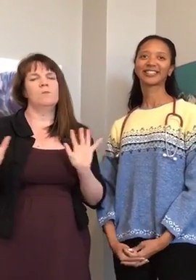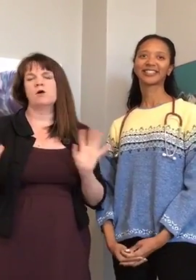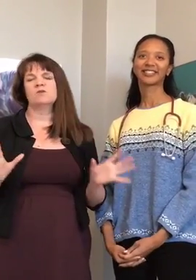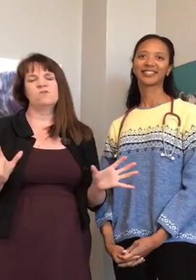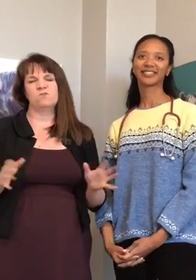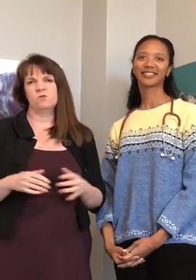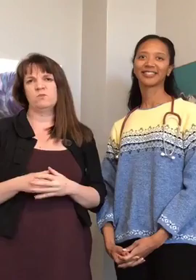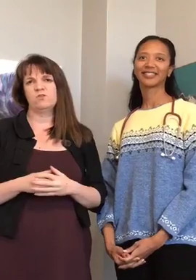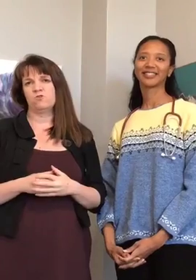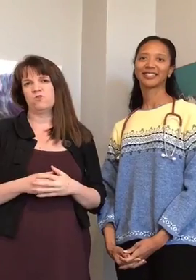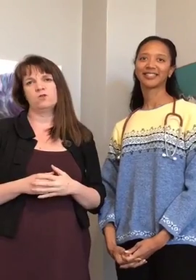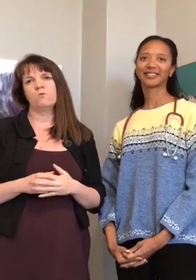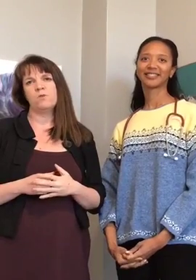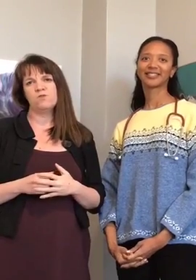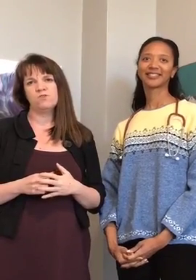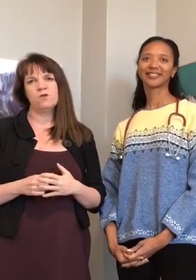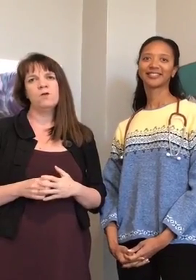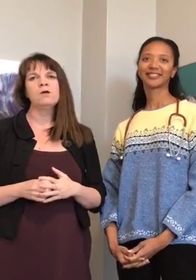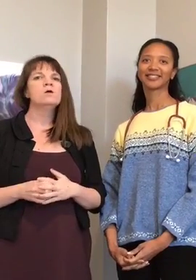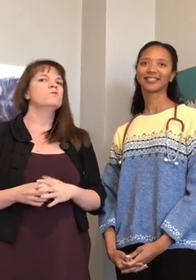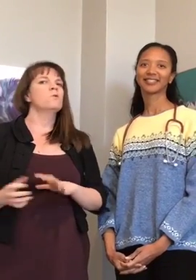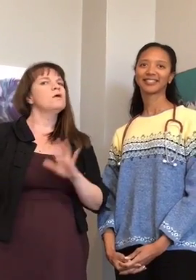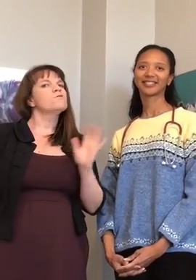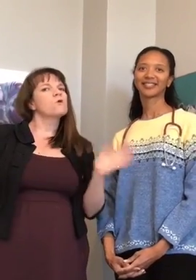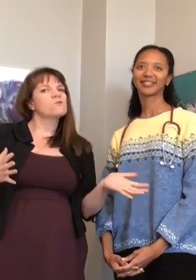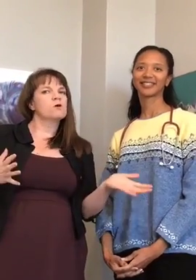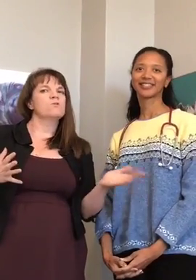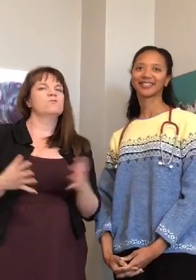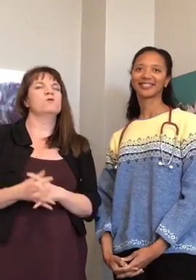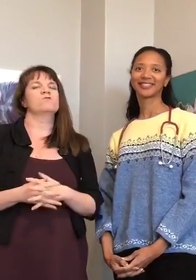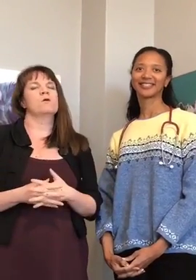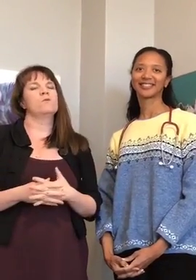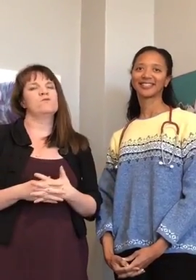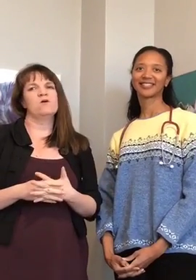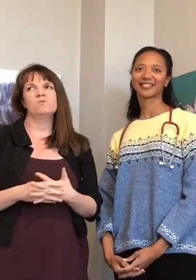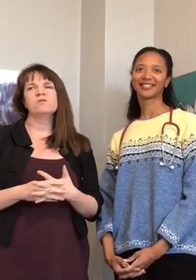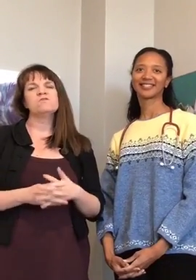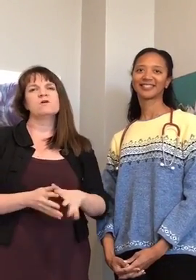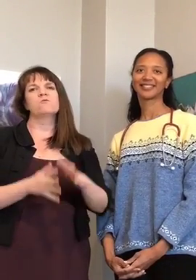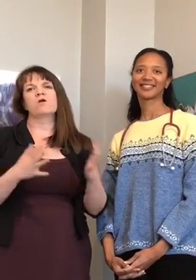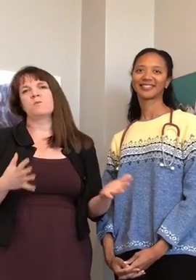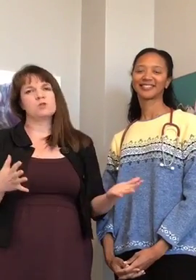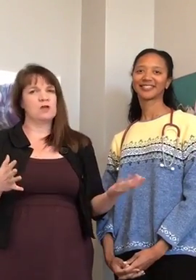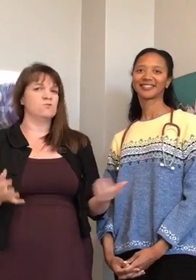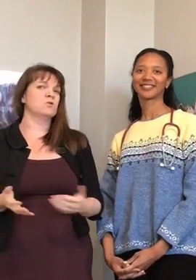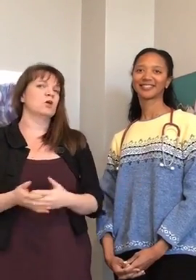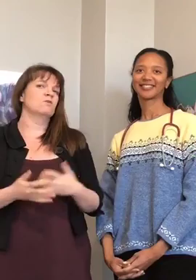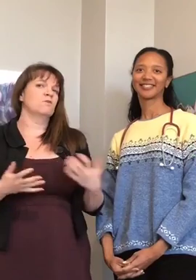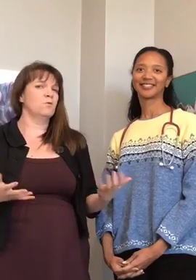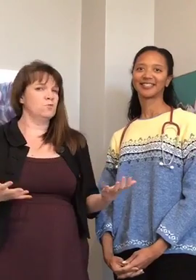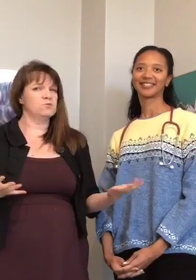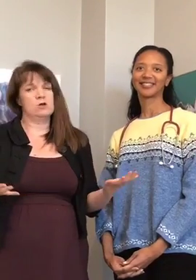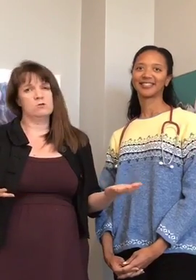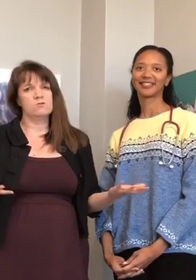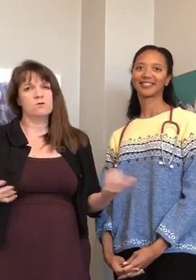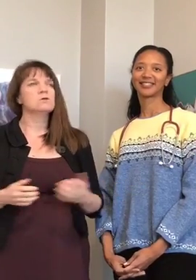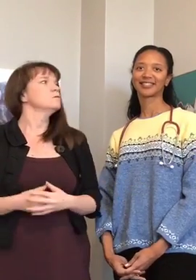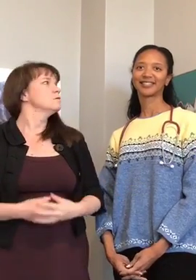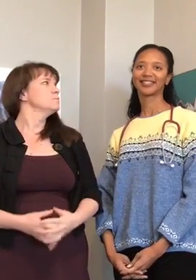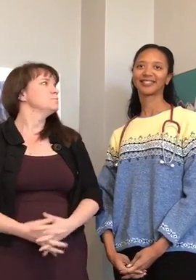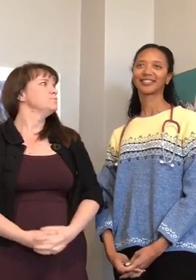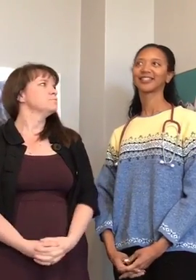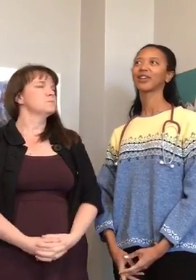the heart disease is really misunderstood in women still. So we, of course, are always focused on women's health, but this stuff we're talking about today is really good for both